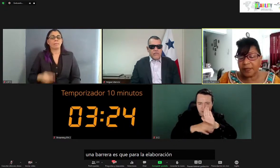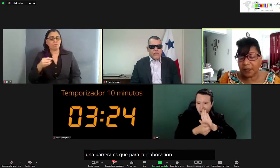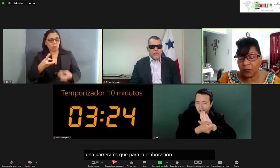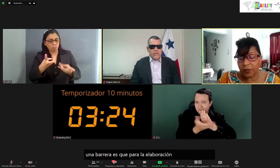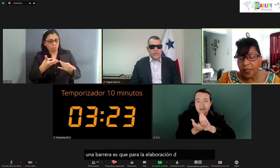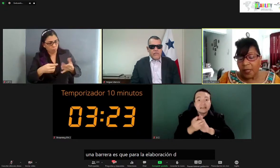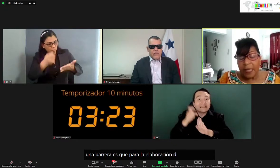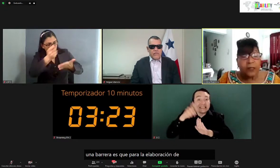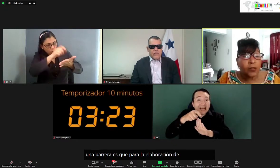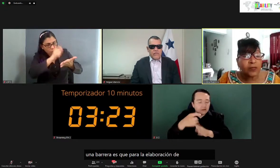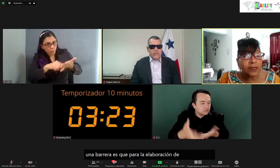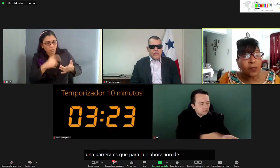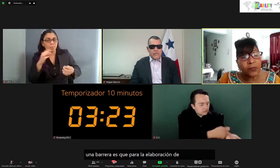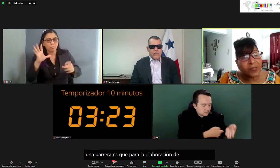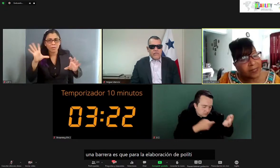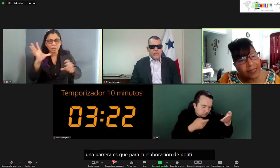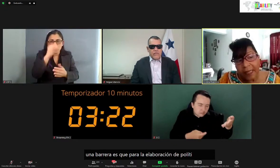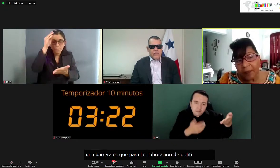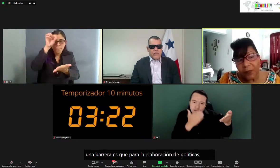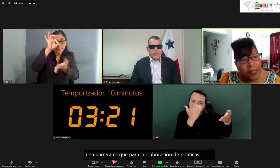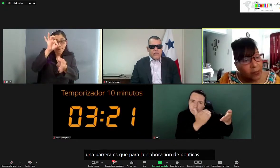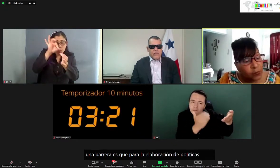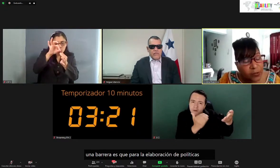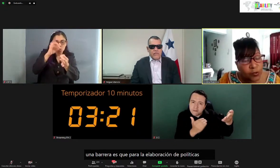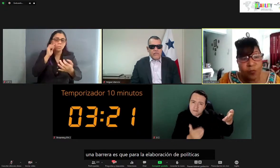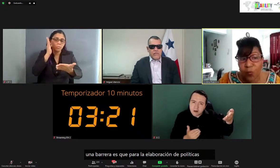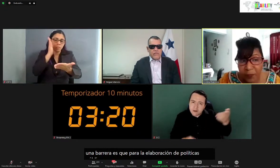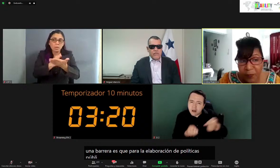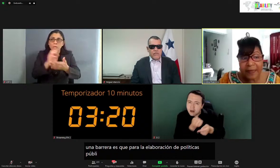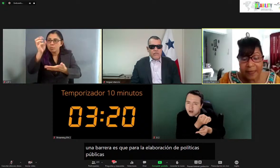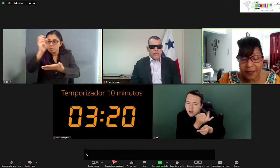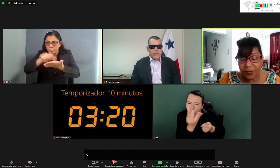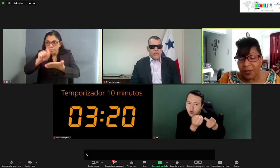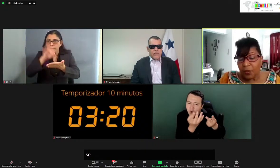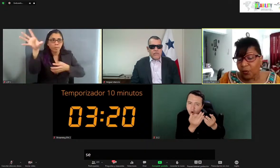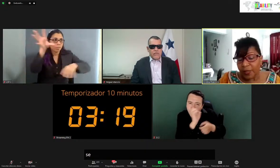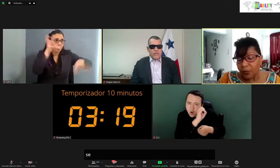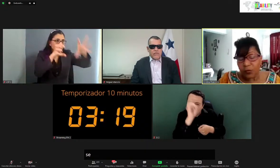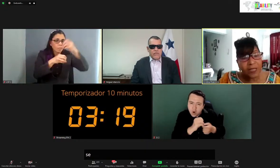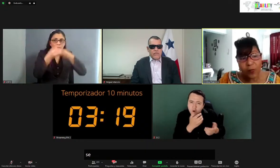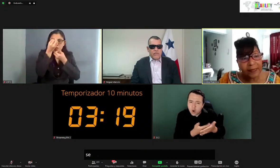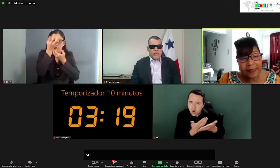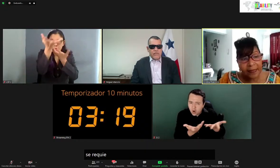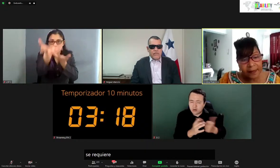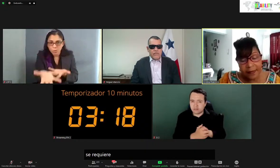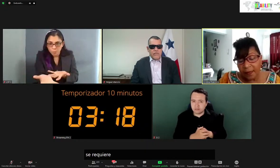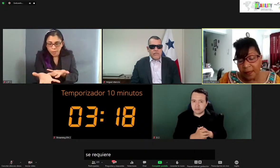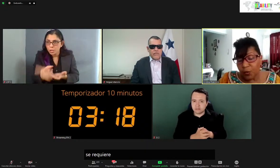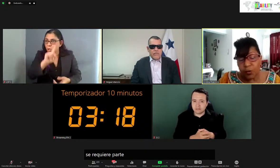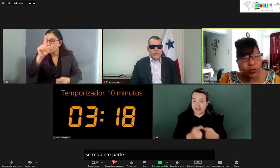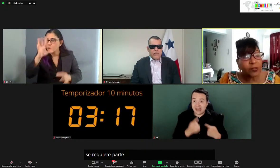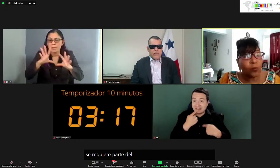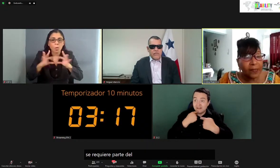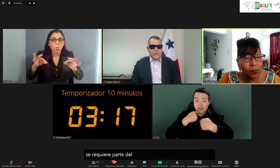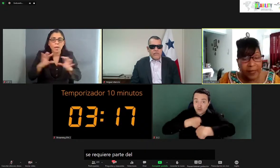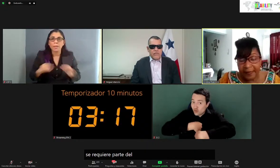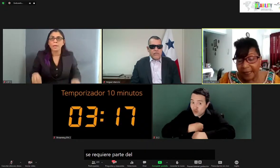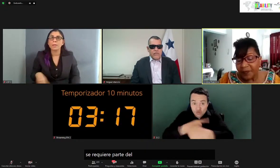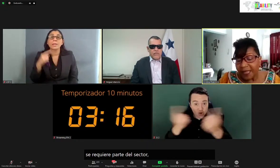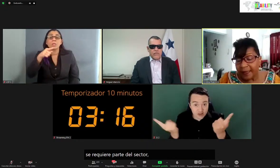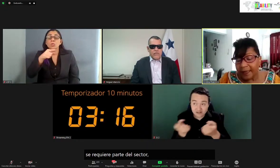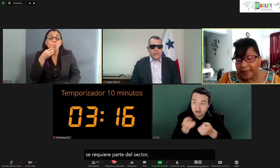to have a specific data of the sector so as a well known